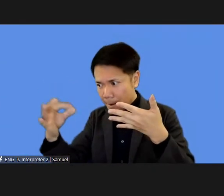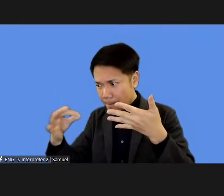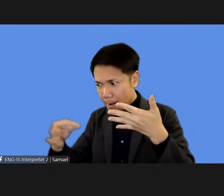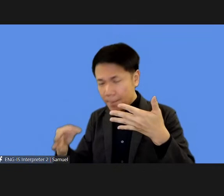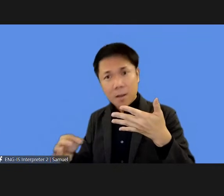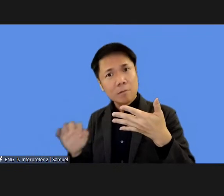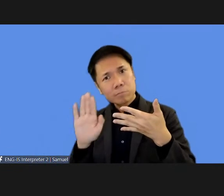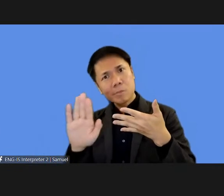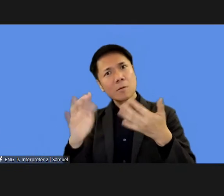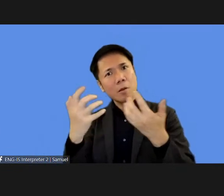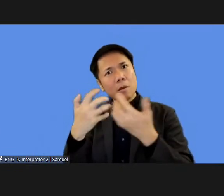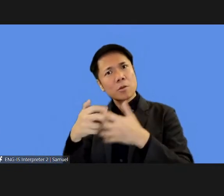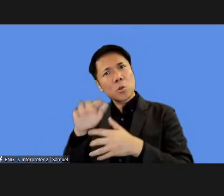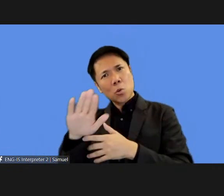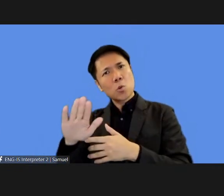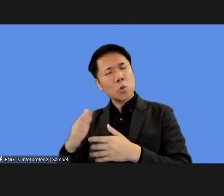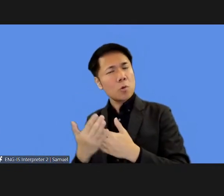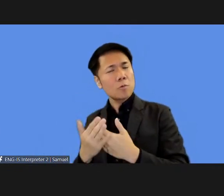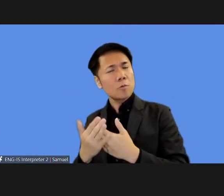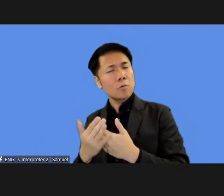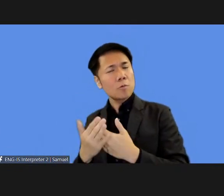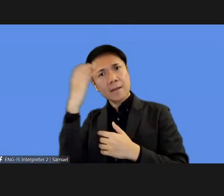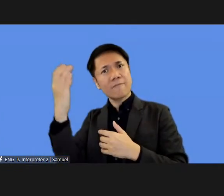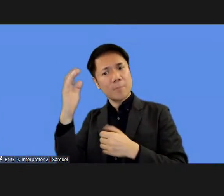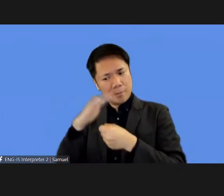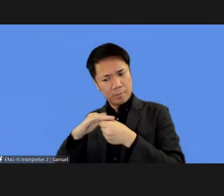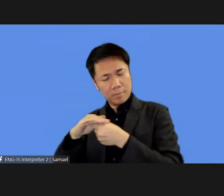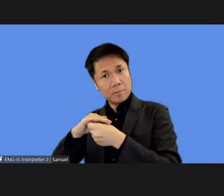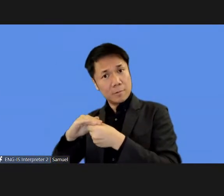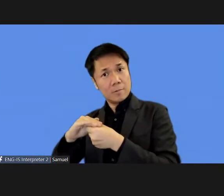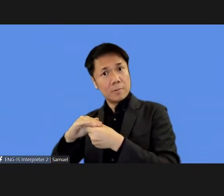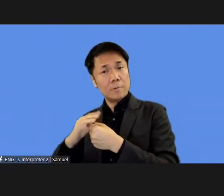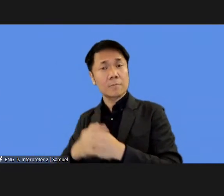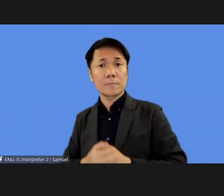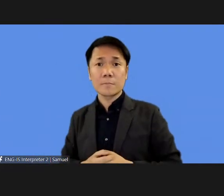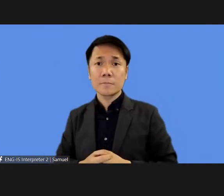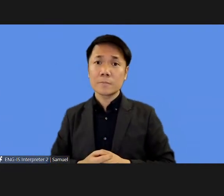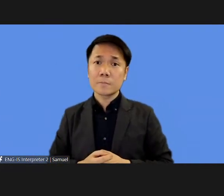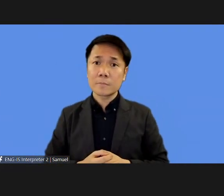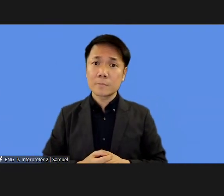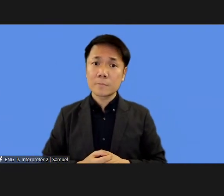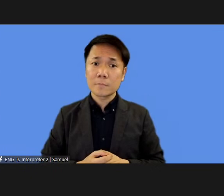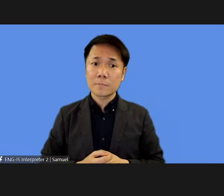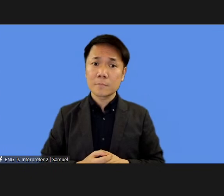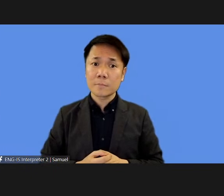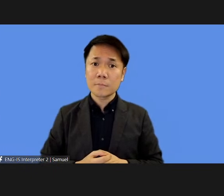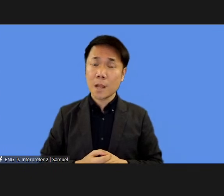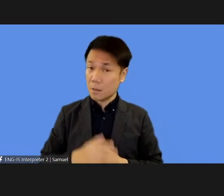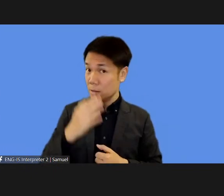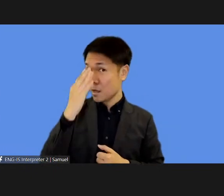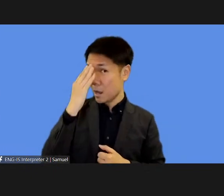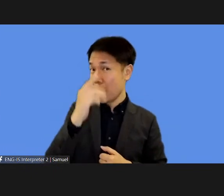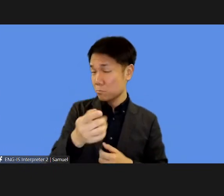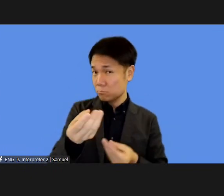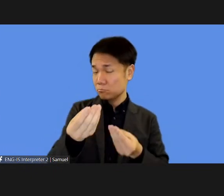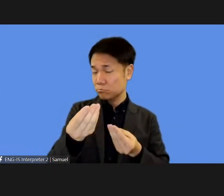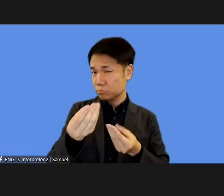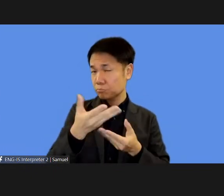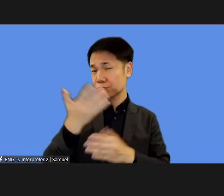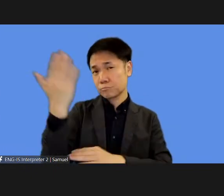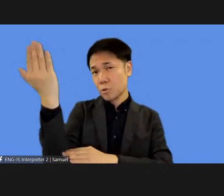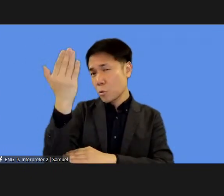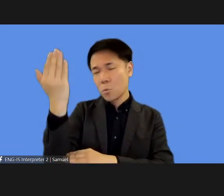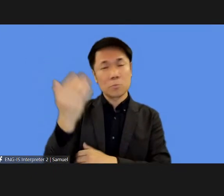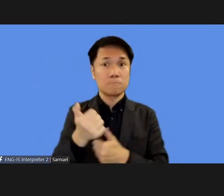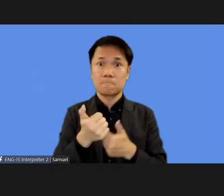out clearly are the different actors in the process. And one thing I really liked and appreciated is